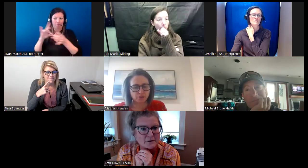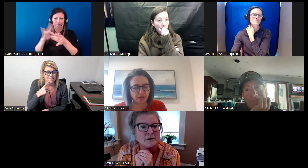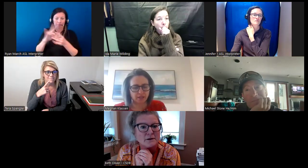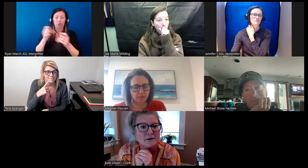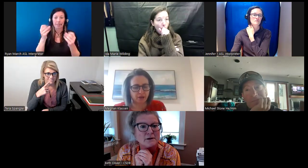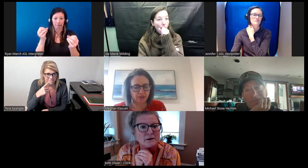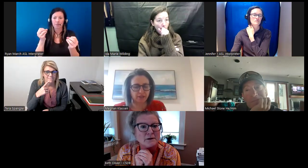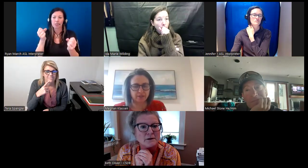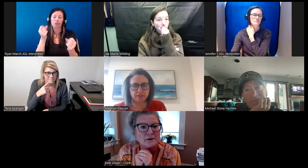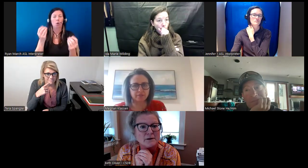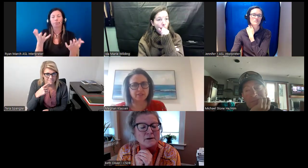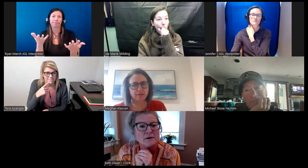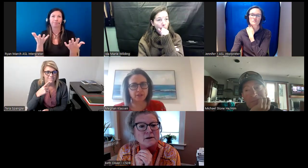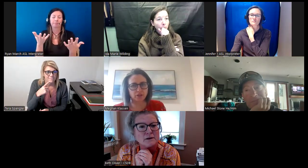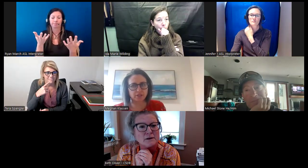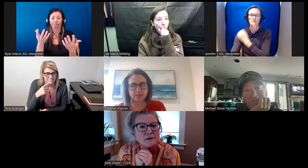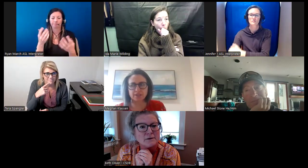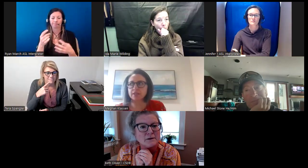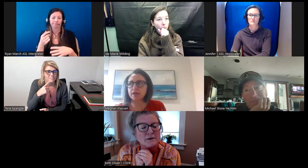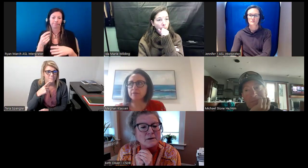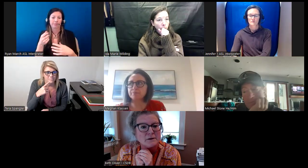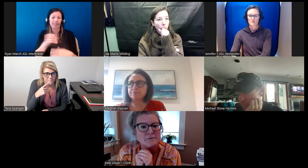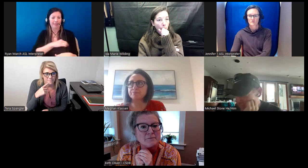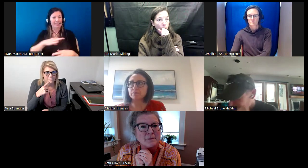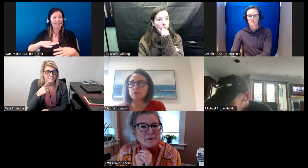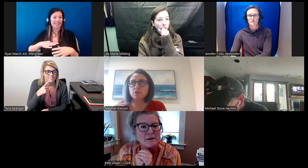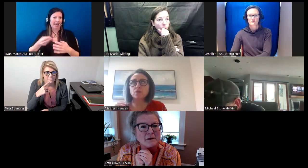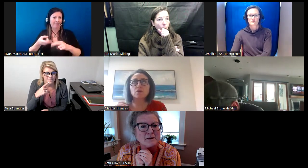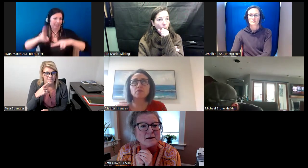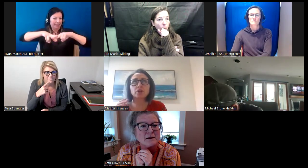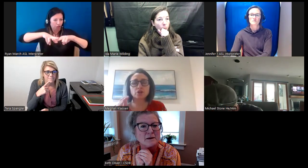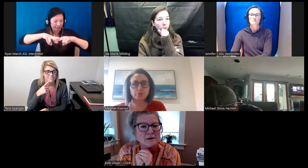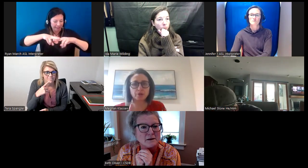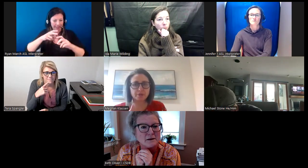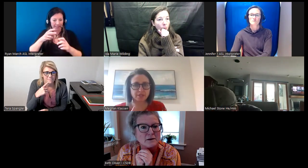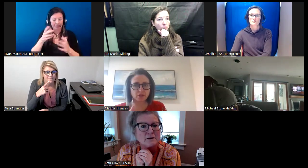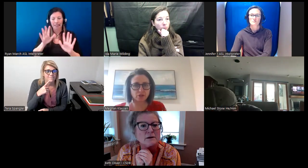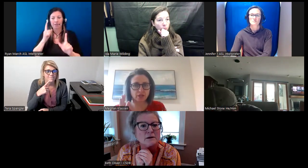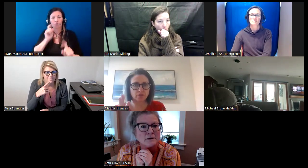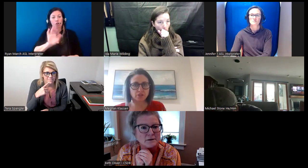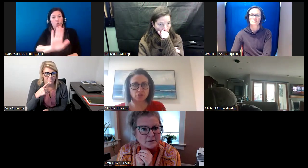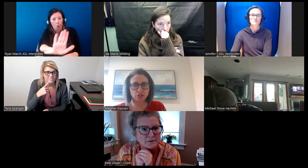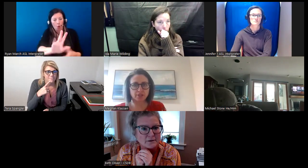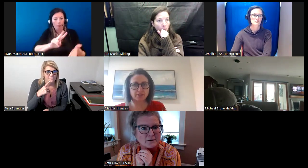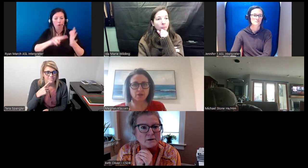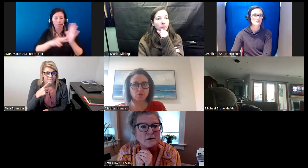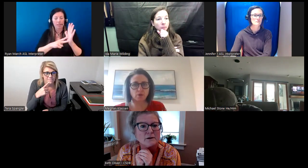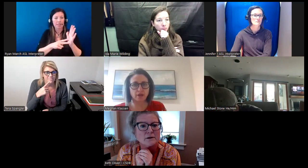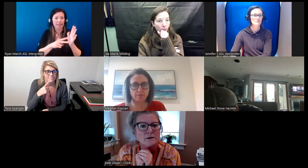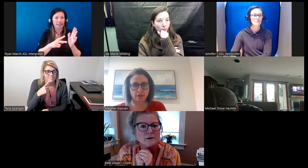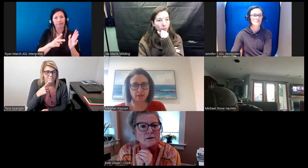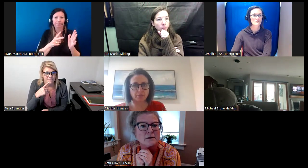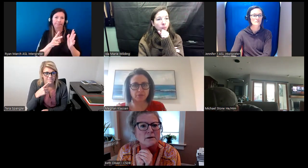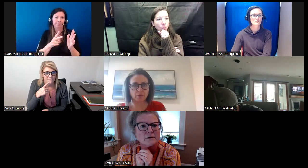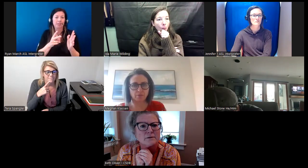If we're talking about like staff increases, for your purposes, are there any restrictions on where